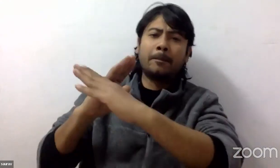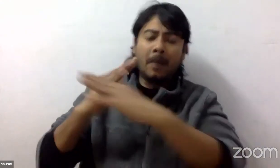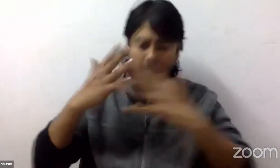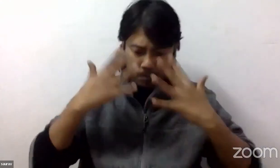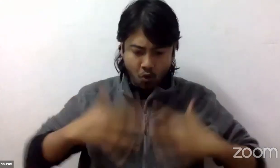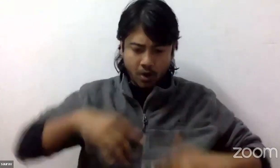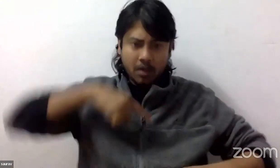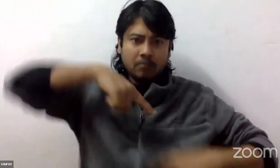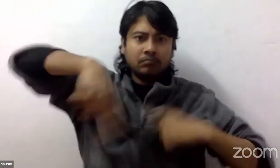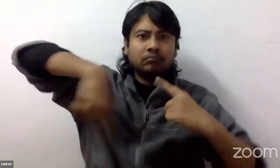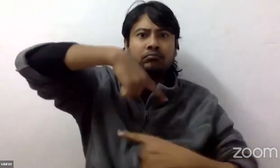15th day.